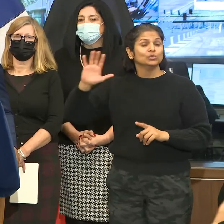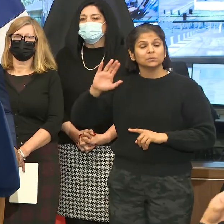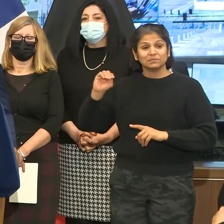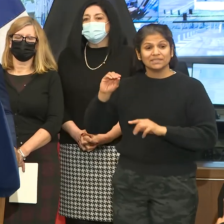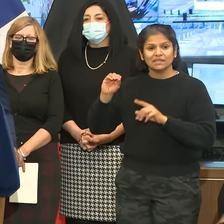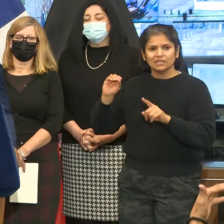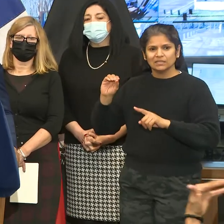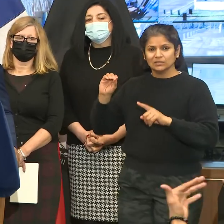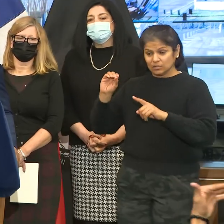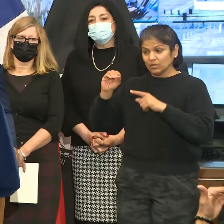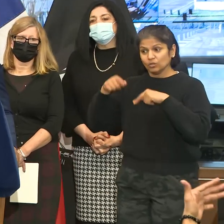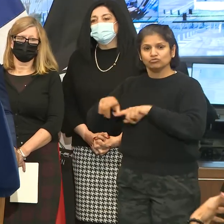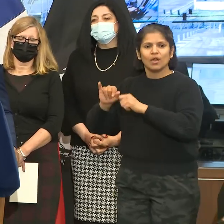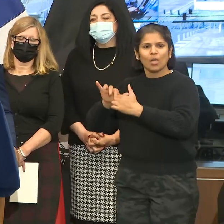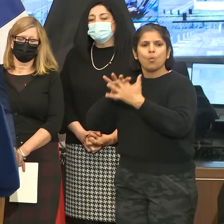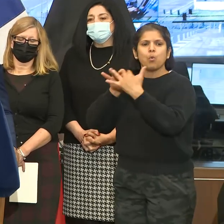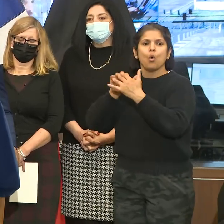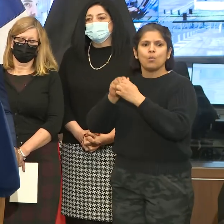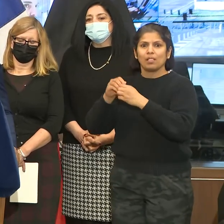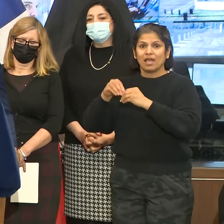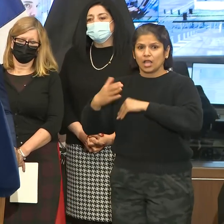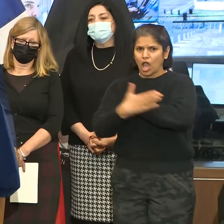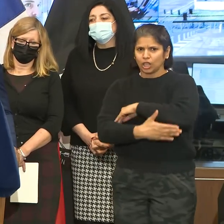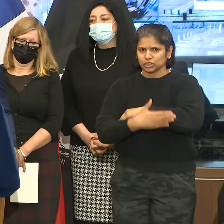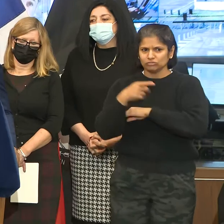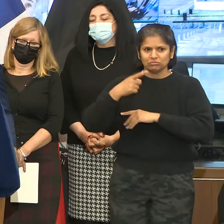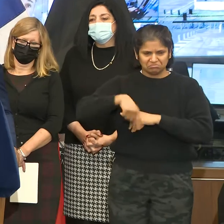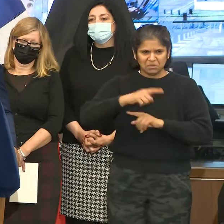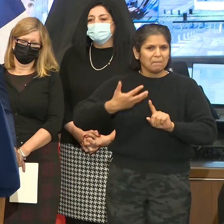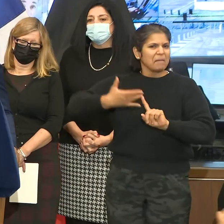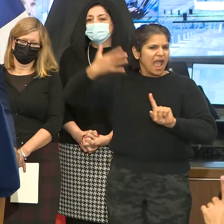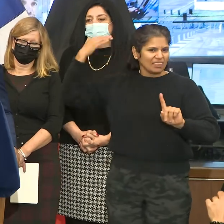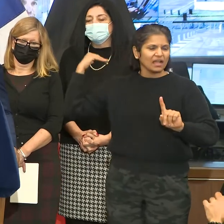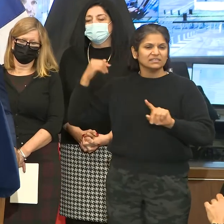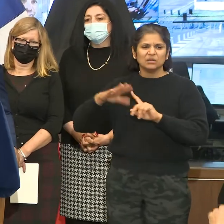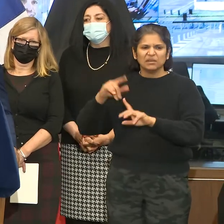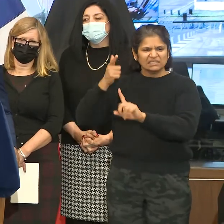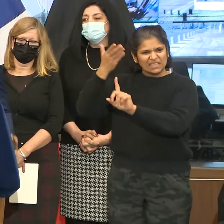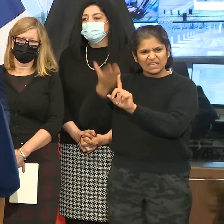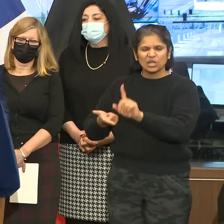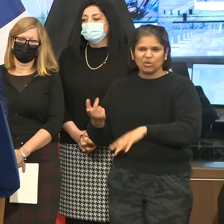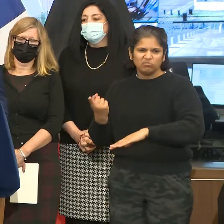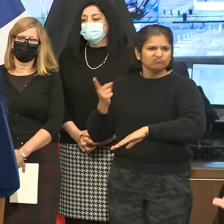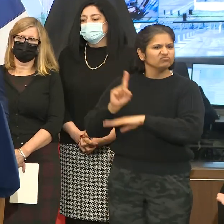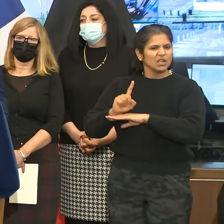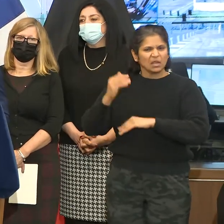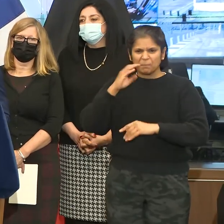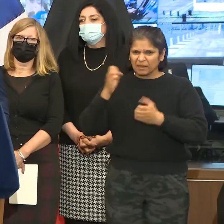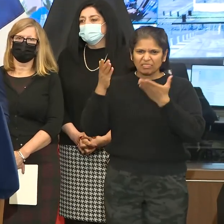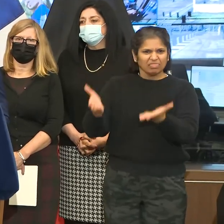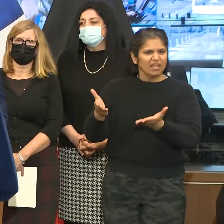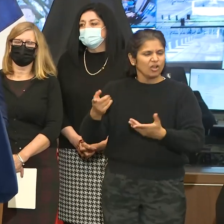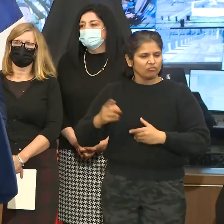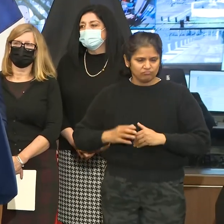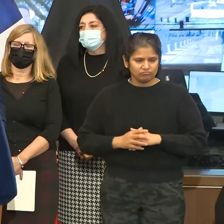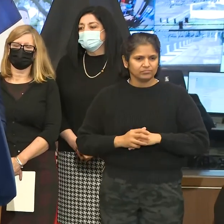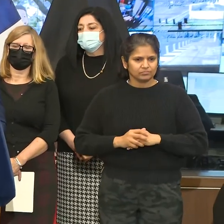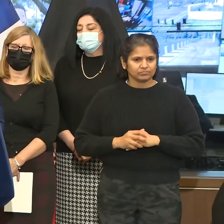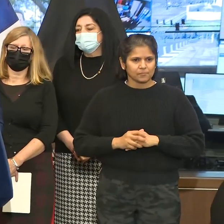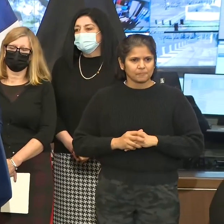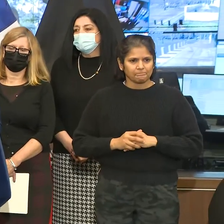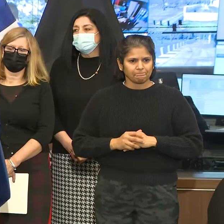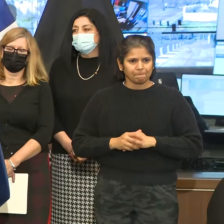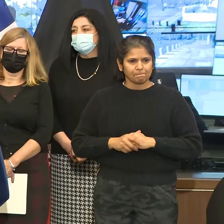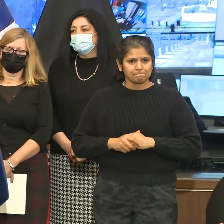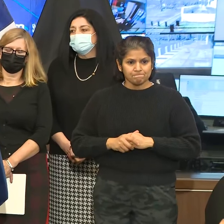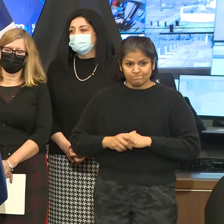in our country. And he was there. Zach also was a candidate for